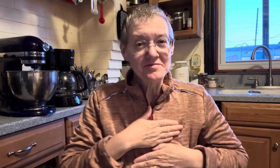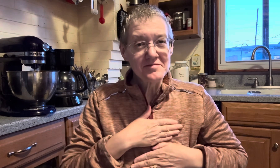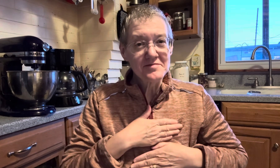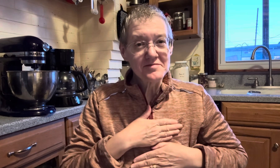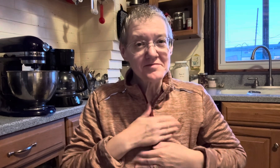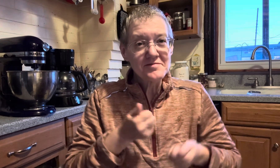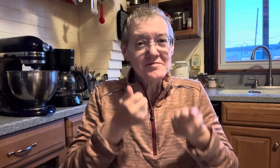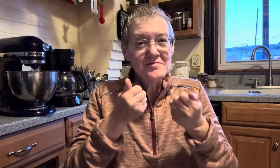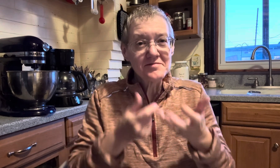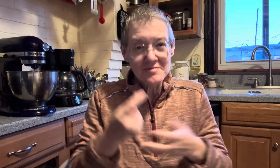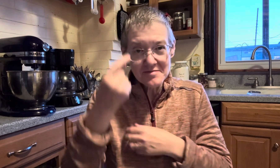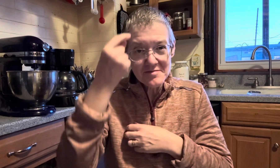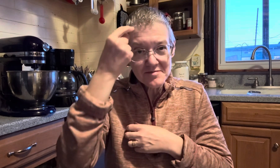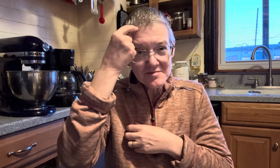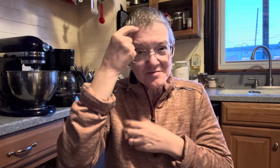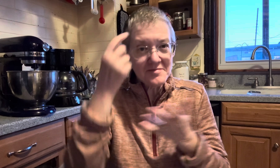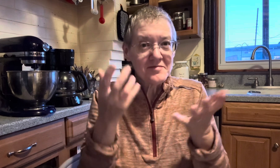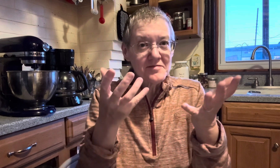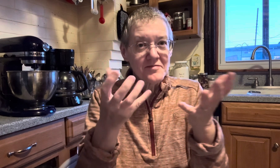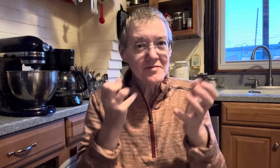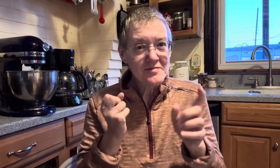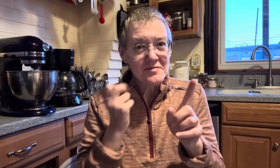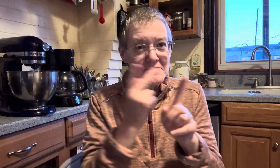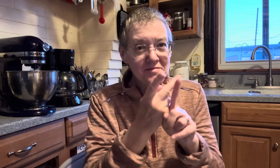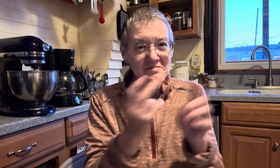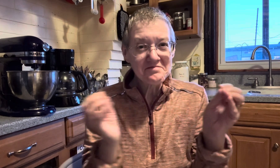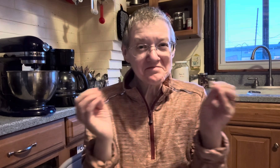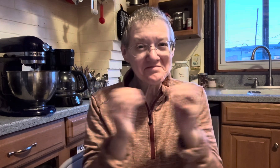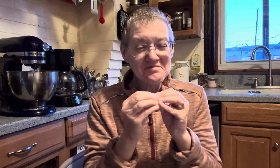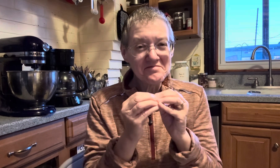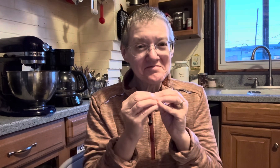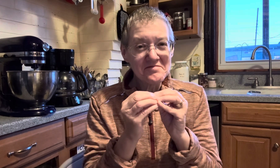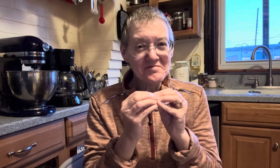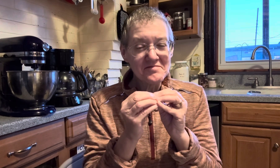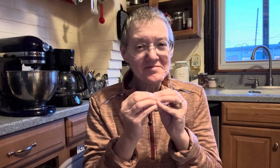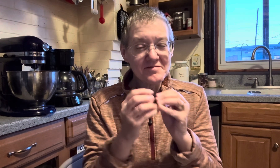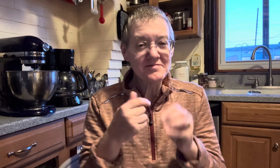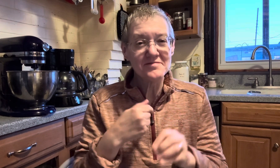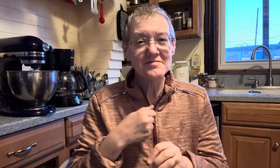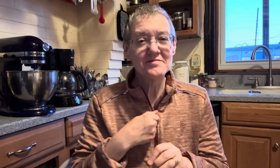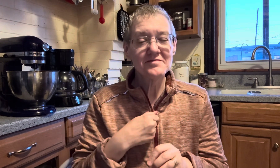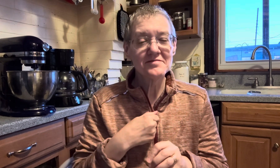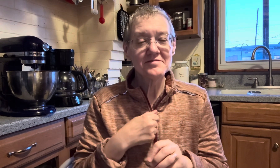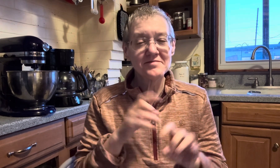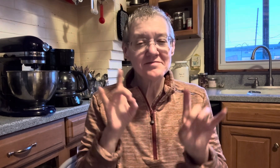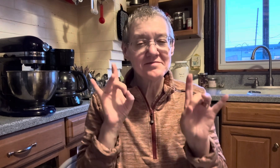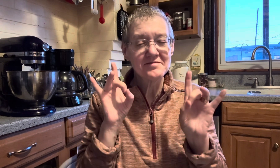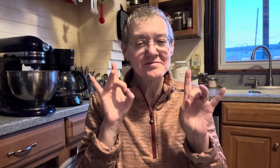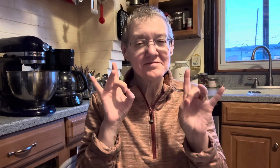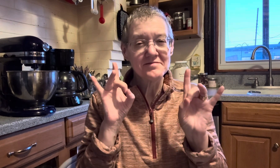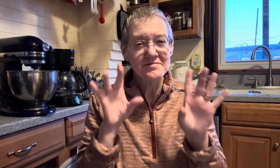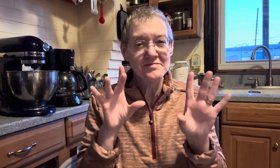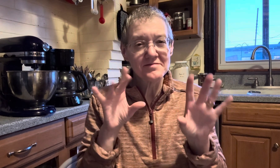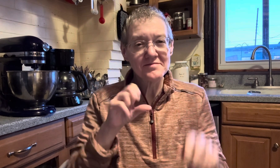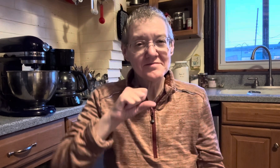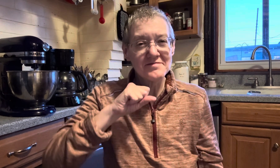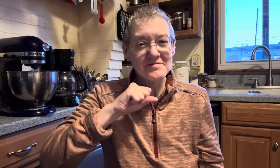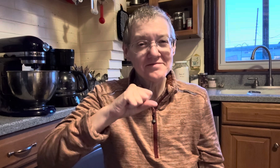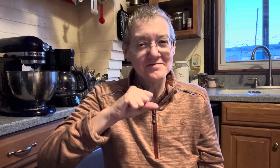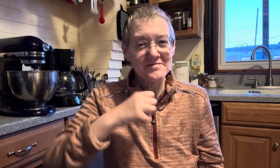enjoyment and to want us to make our brain want to eat more, to come back and buy their products. And I hate